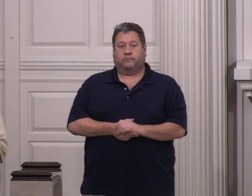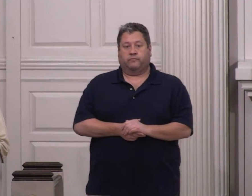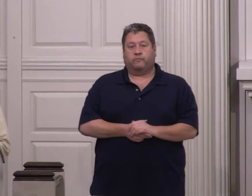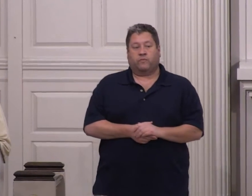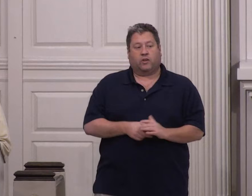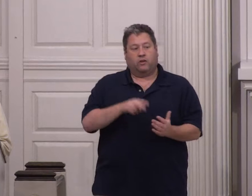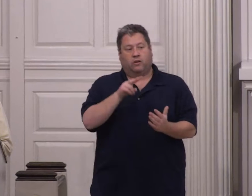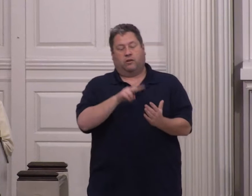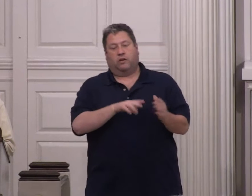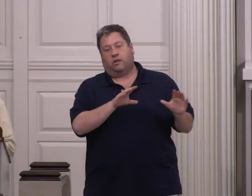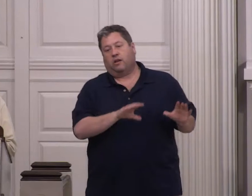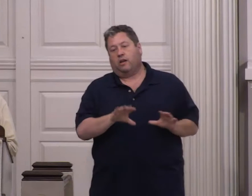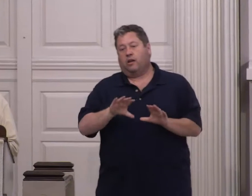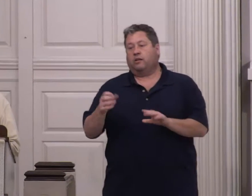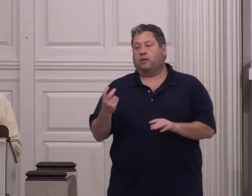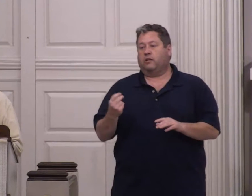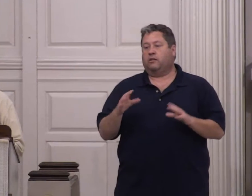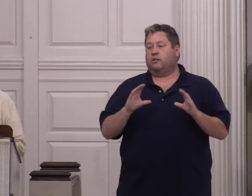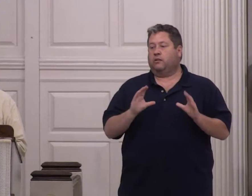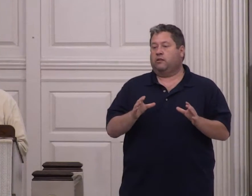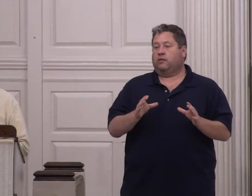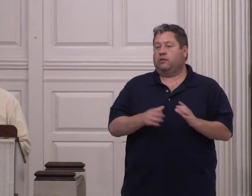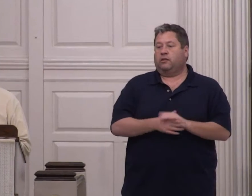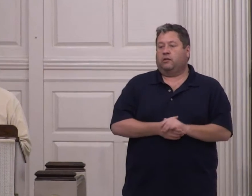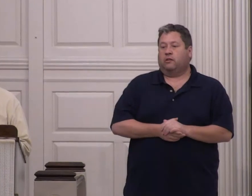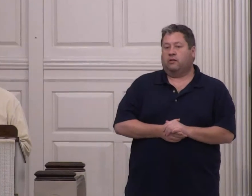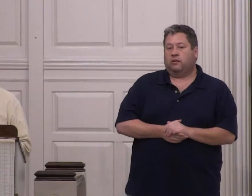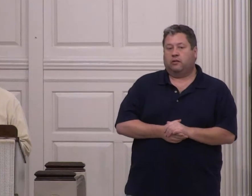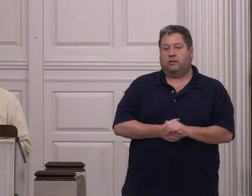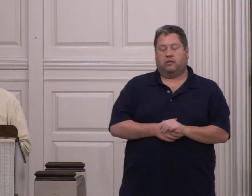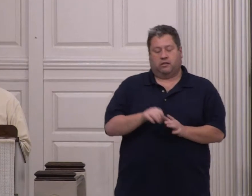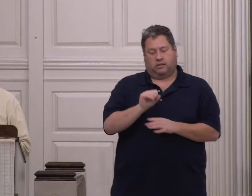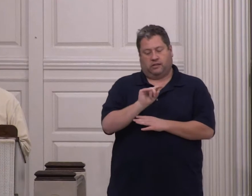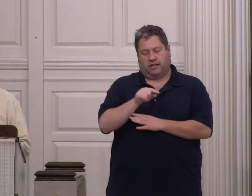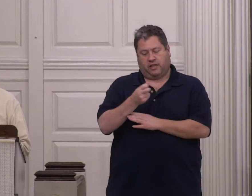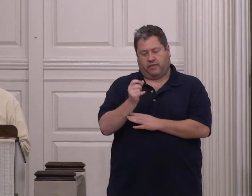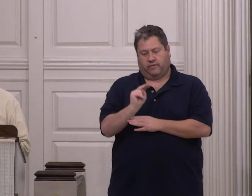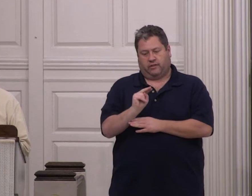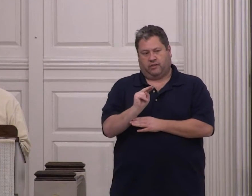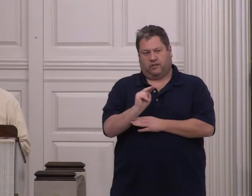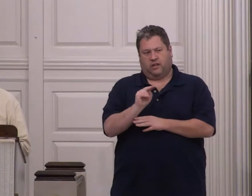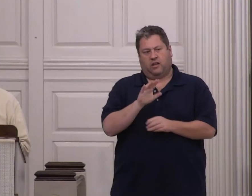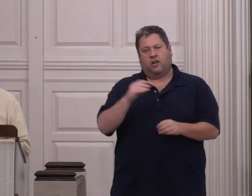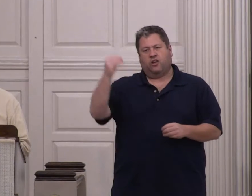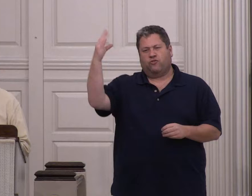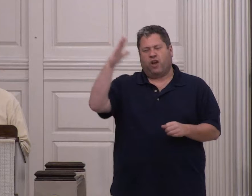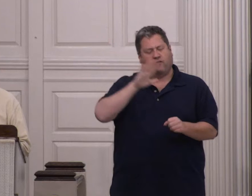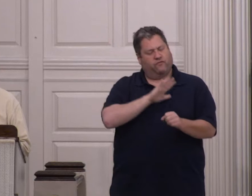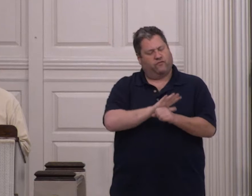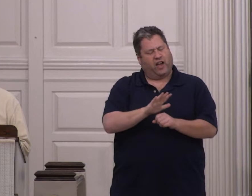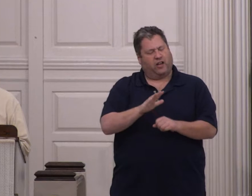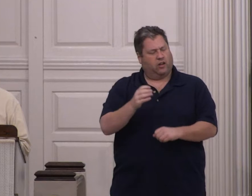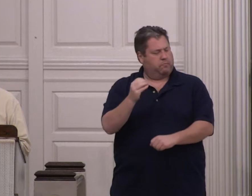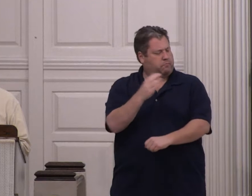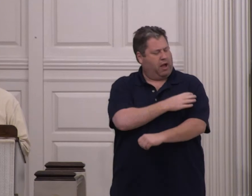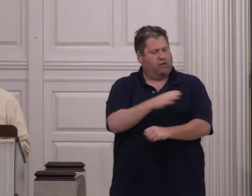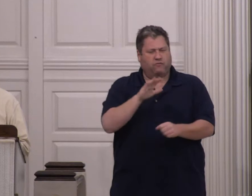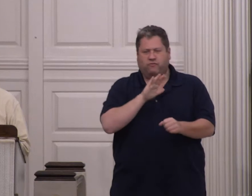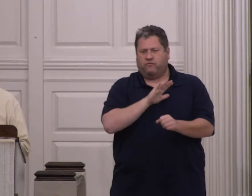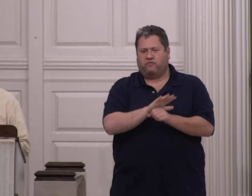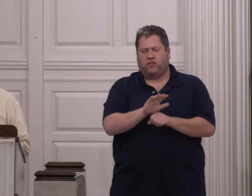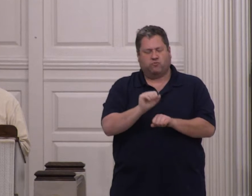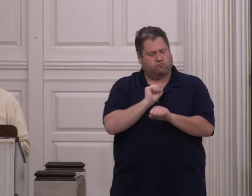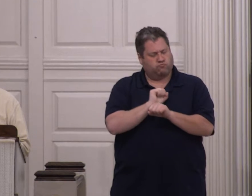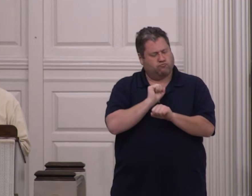A reading from the Acts of the Apostles. Stephen, filled with grace and power, was